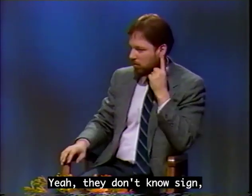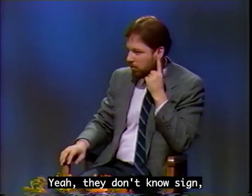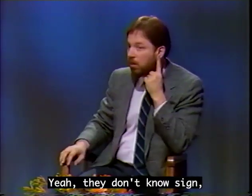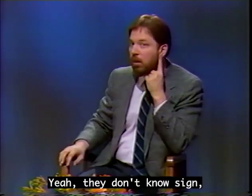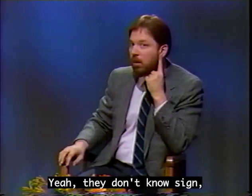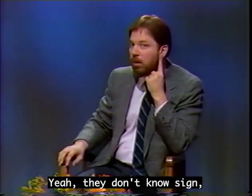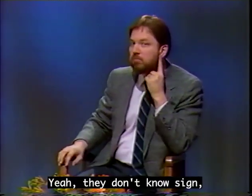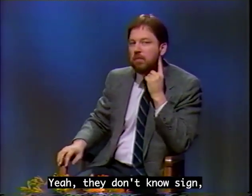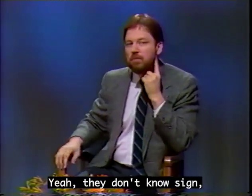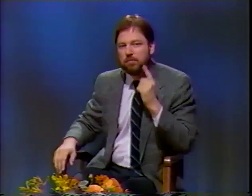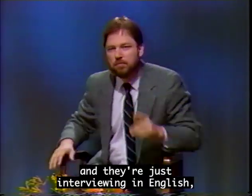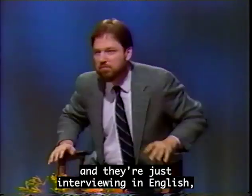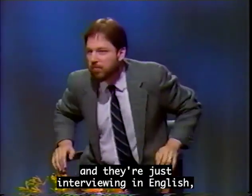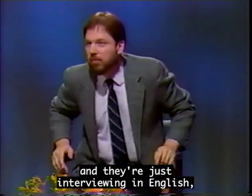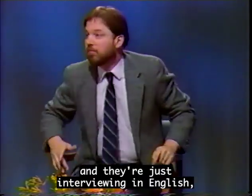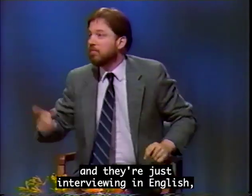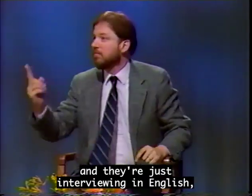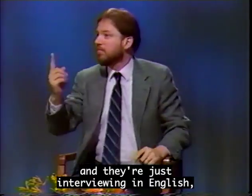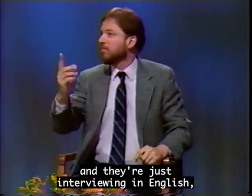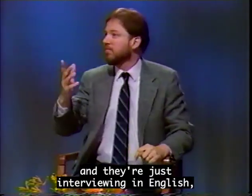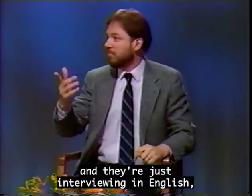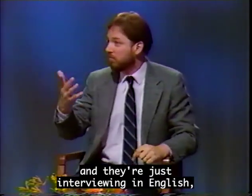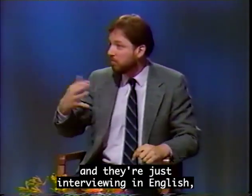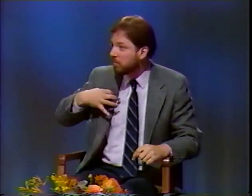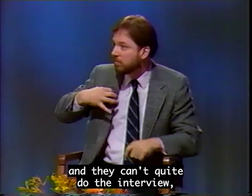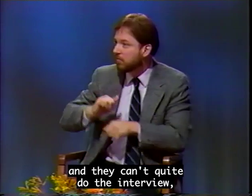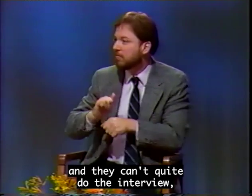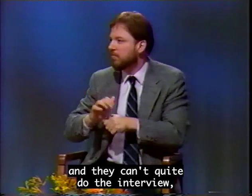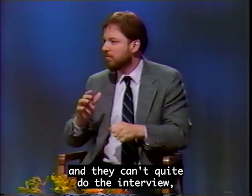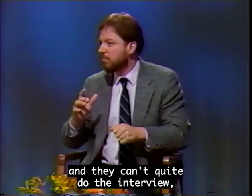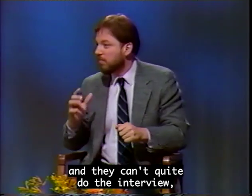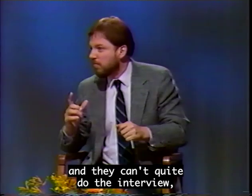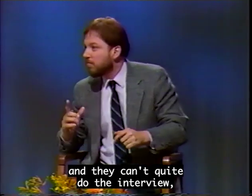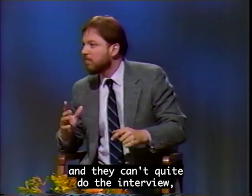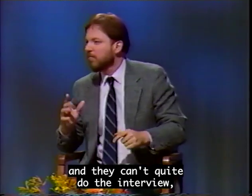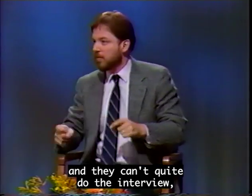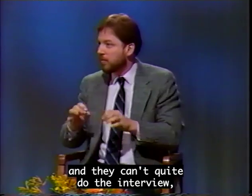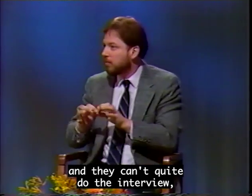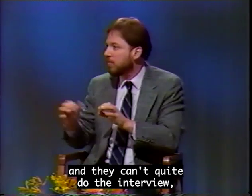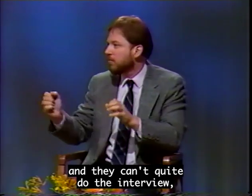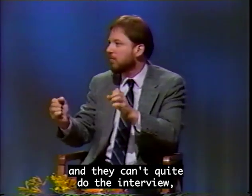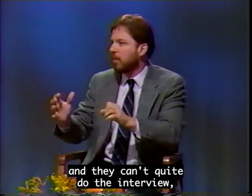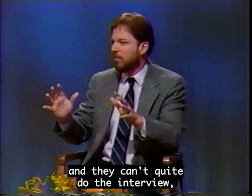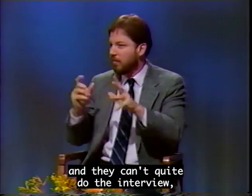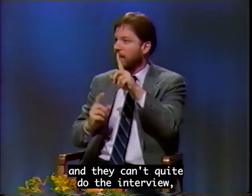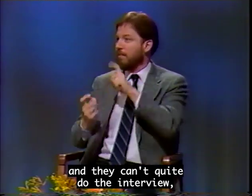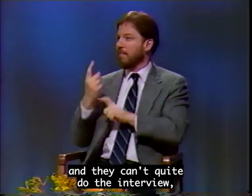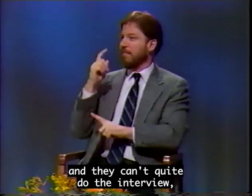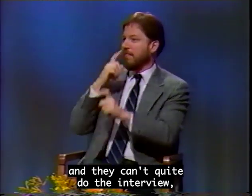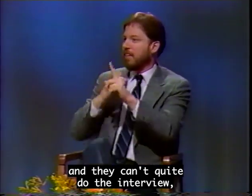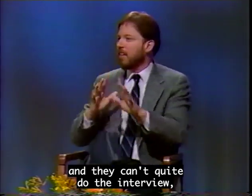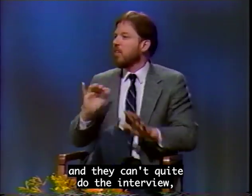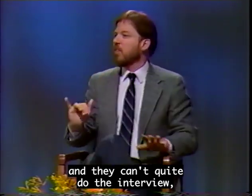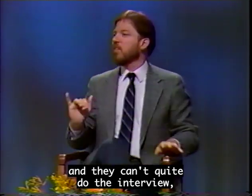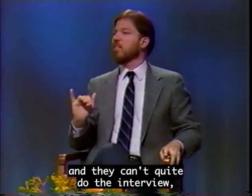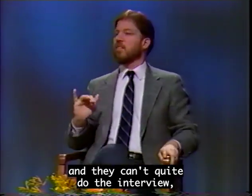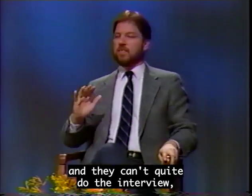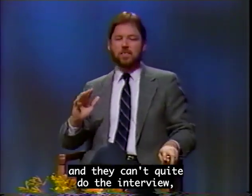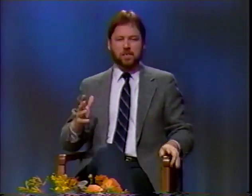They don't know sign, and they're just interviewing in English, and they can't quite do the interview,